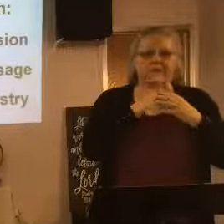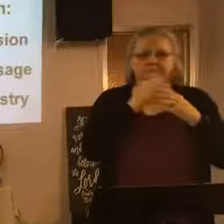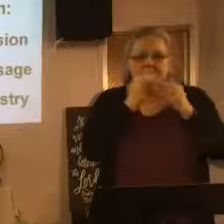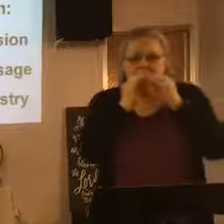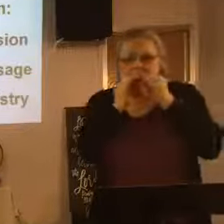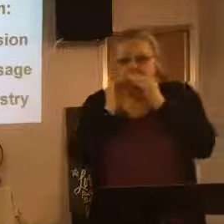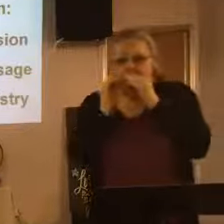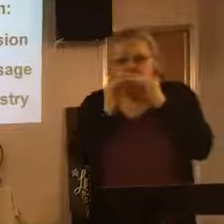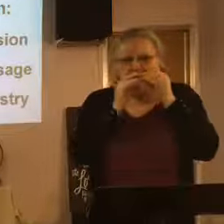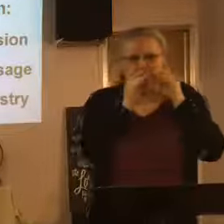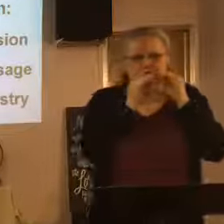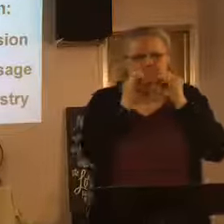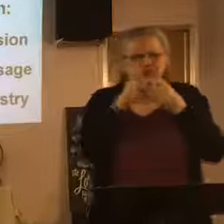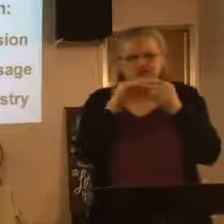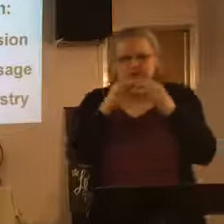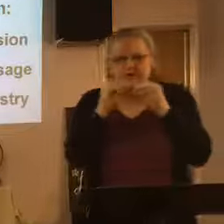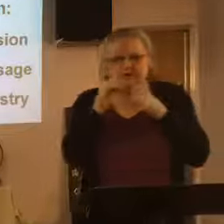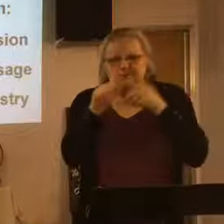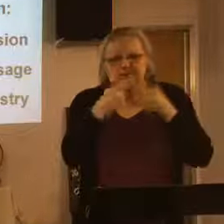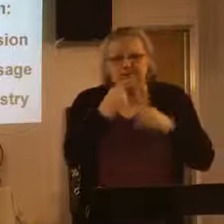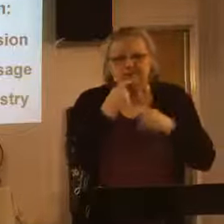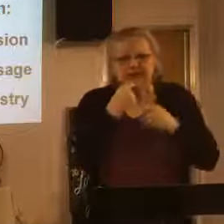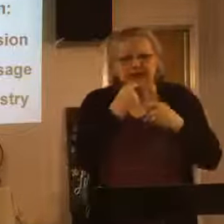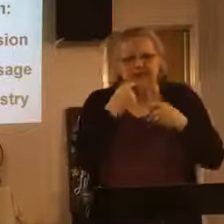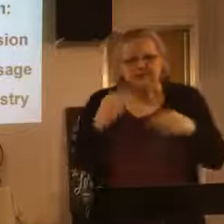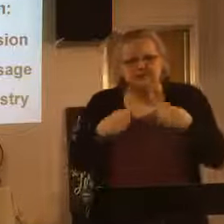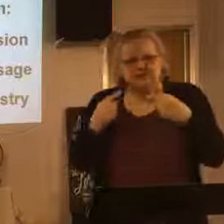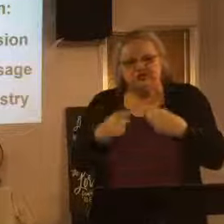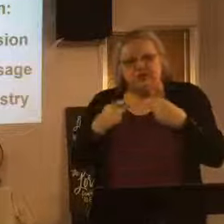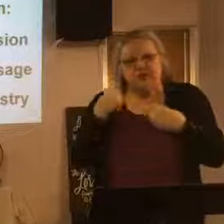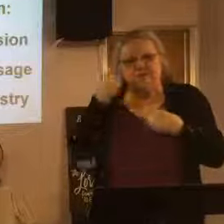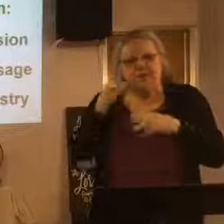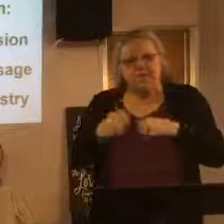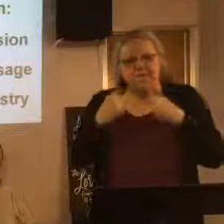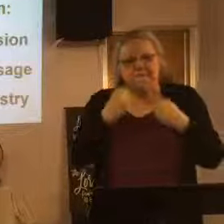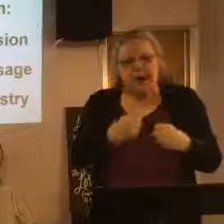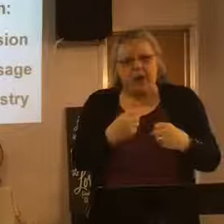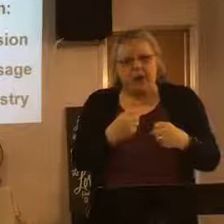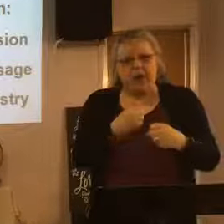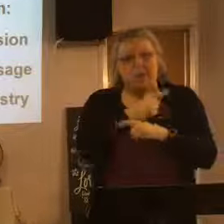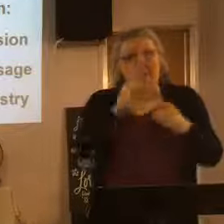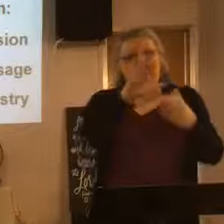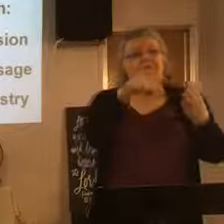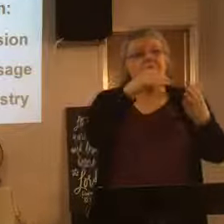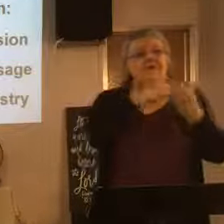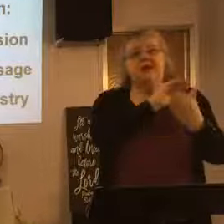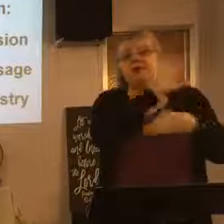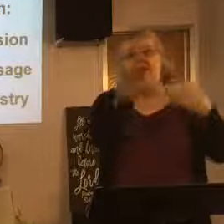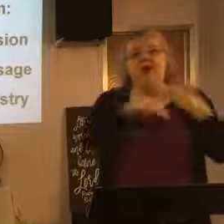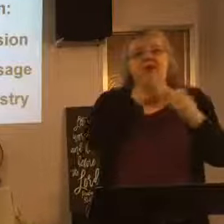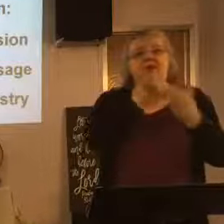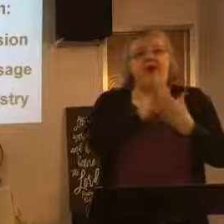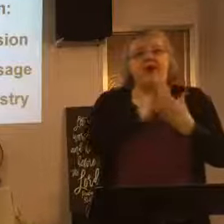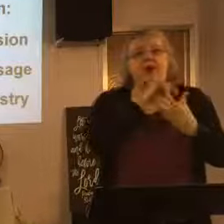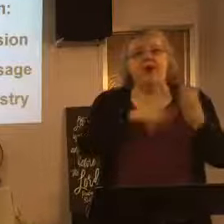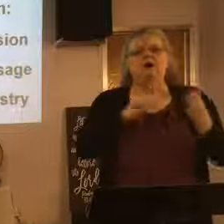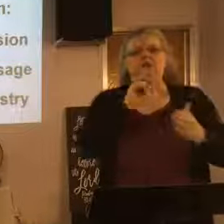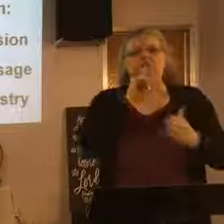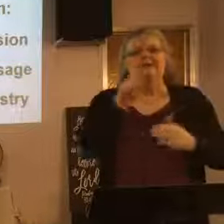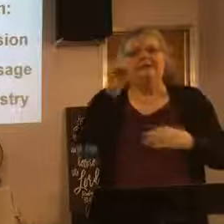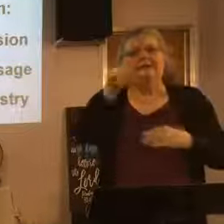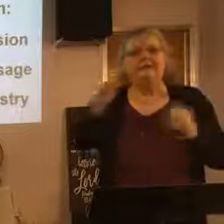theories. They're struggling for the power struggles that are going on. But in the midst of all that, what's really needed the